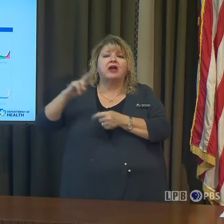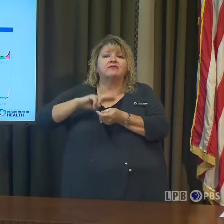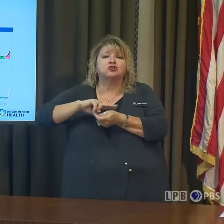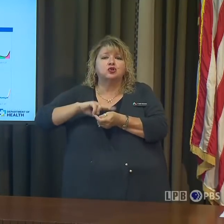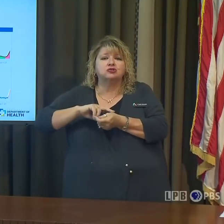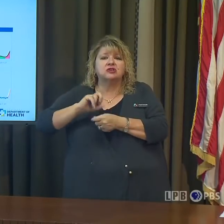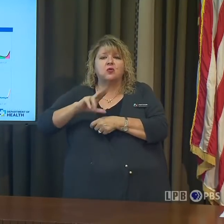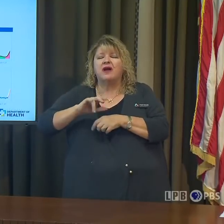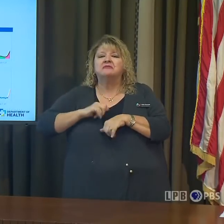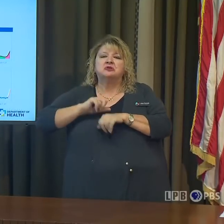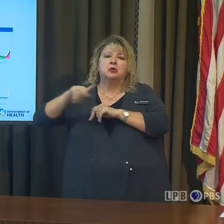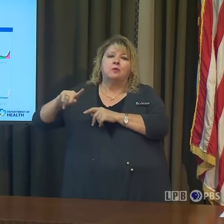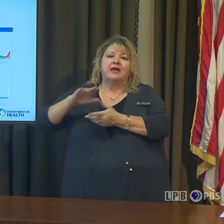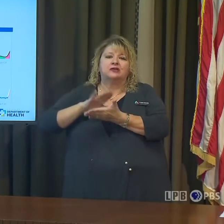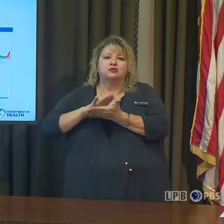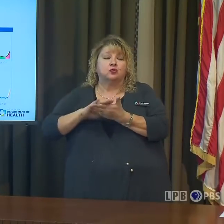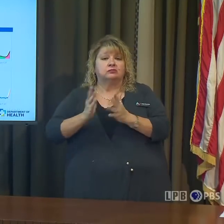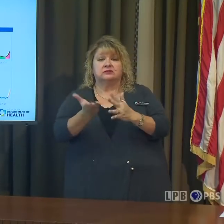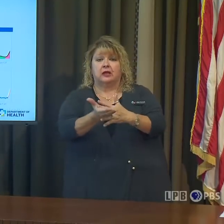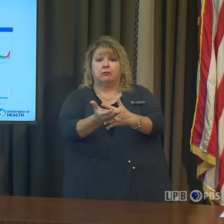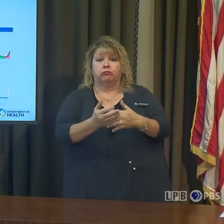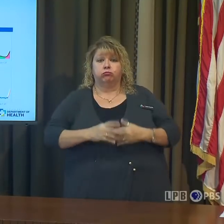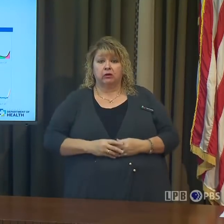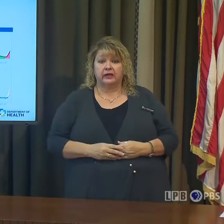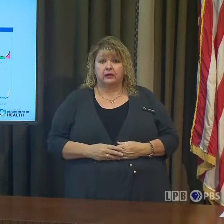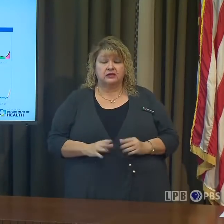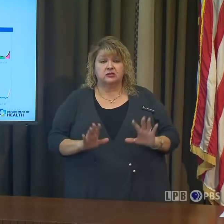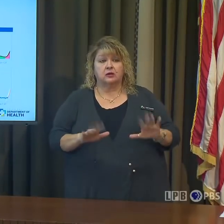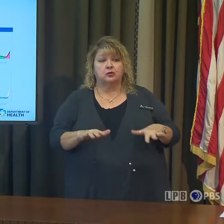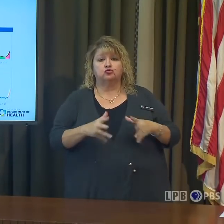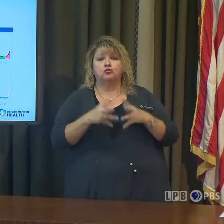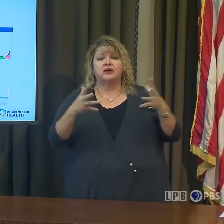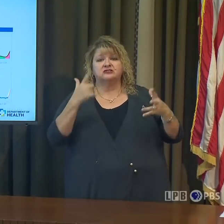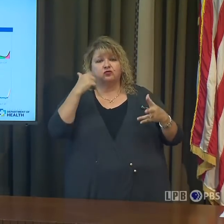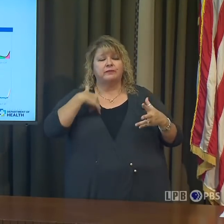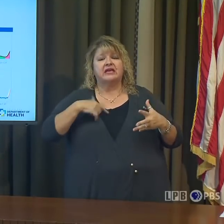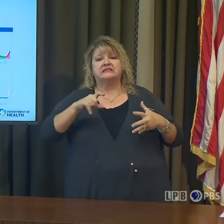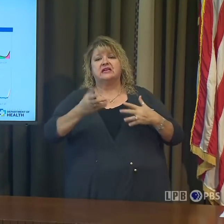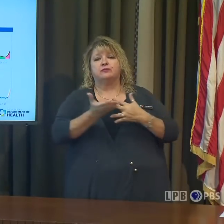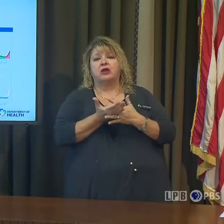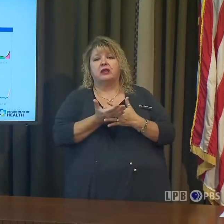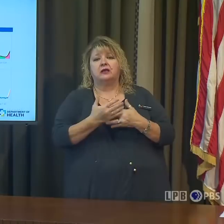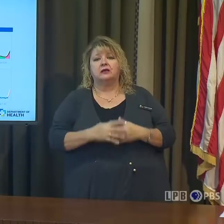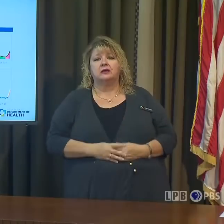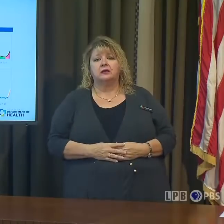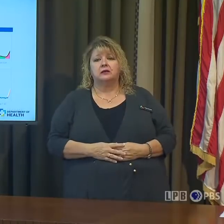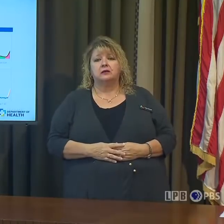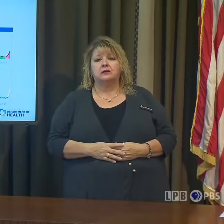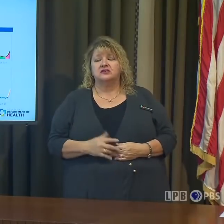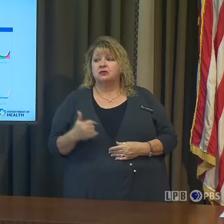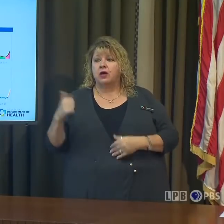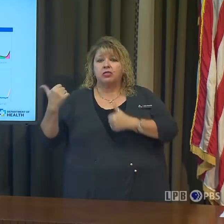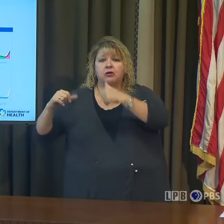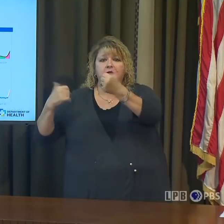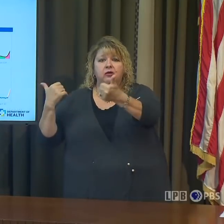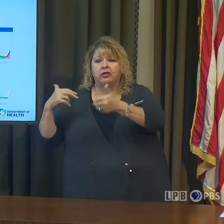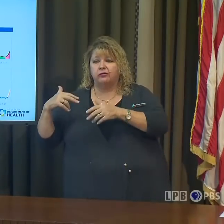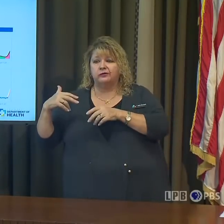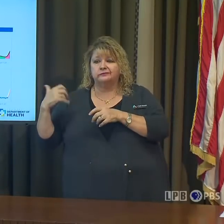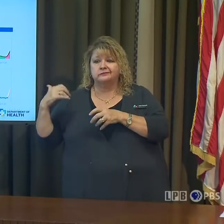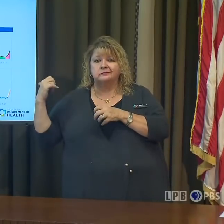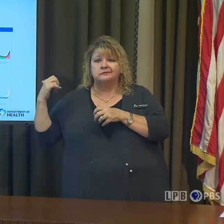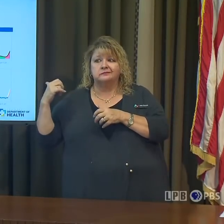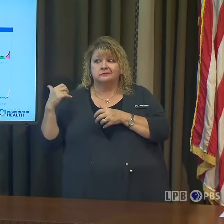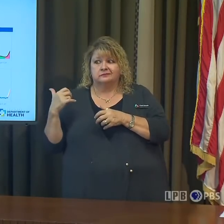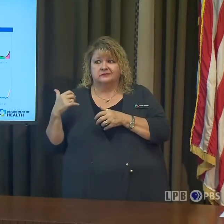go back to school or just take a break, which is certainly understandable. But it's hard to staff all the available hospital beds right